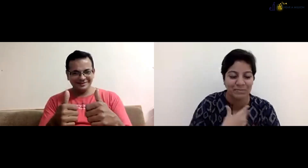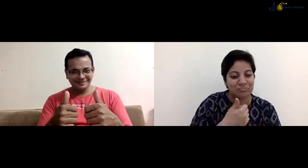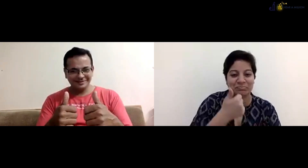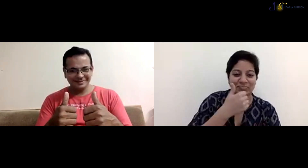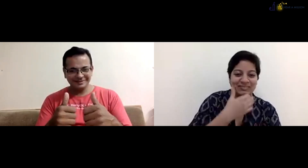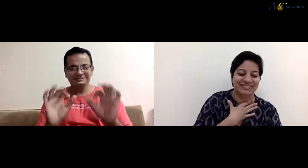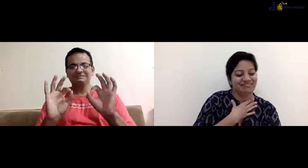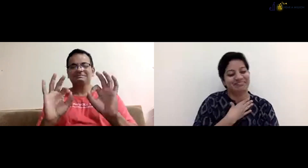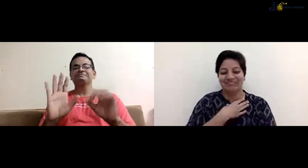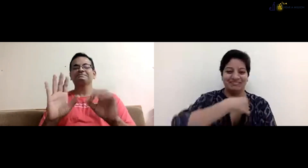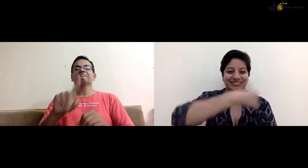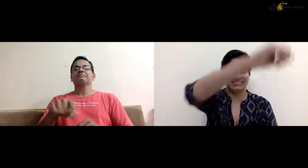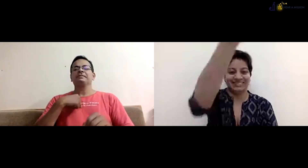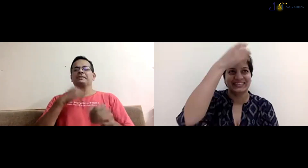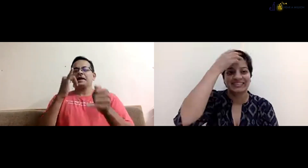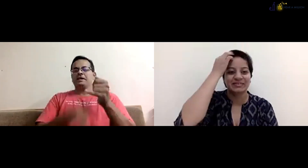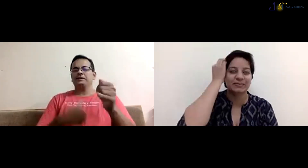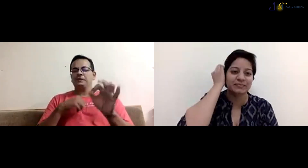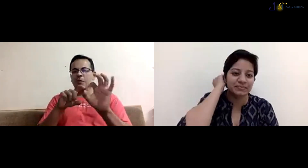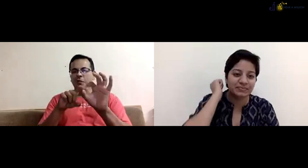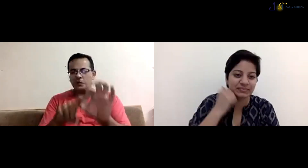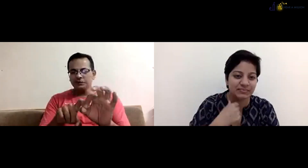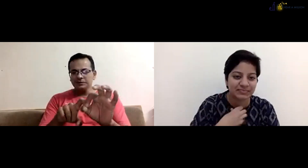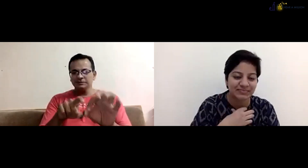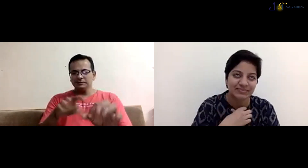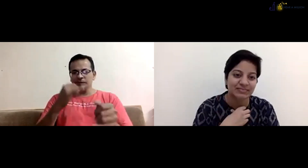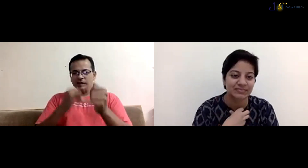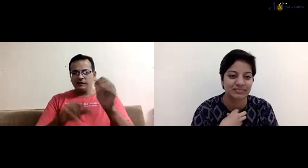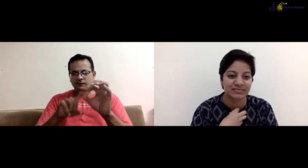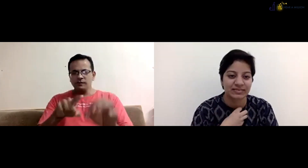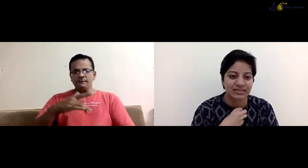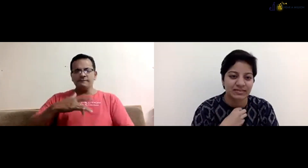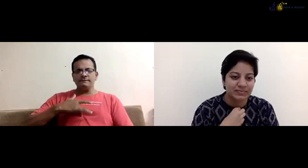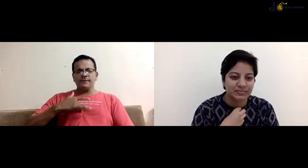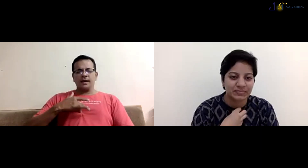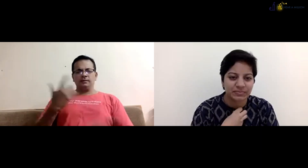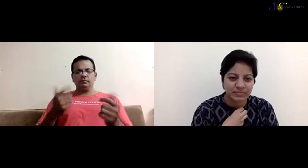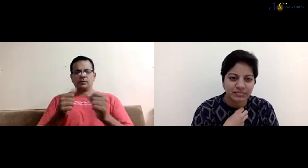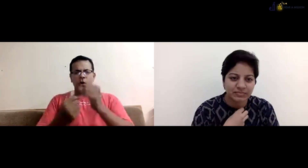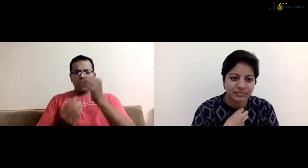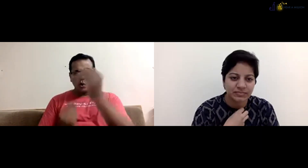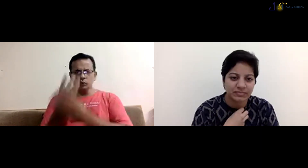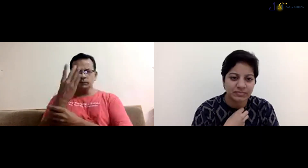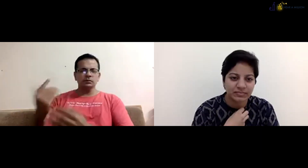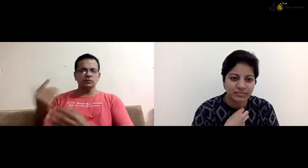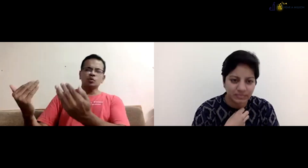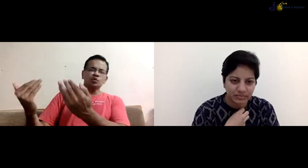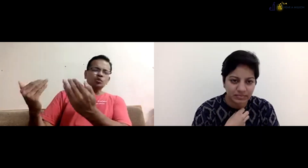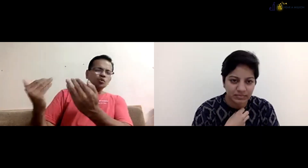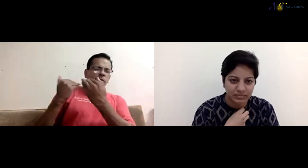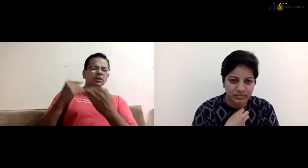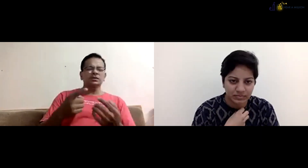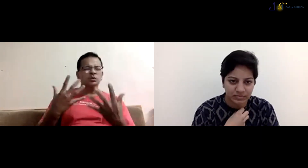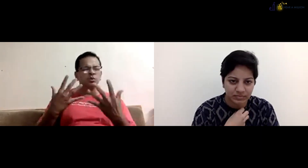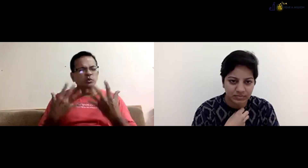Yes, so you're doing good. Yes, I'm being patient. So this is the last question from you, Ravneet. How did you